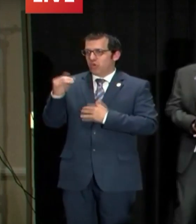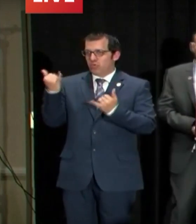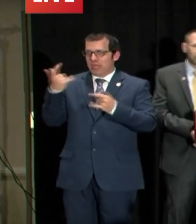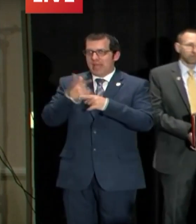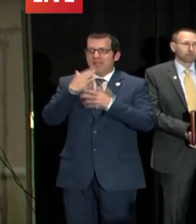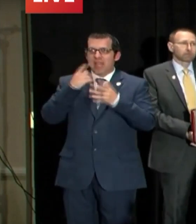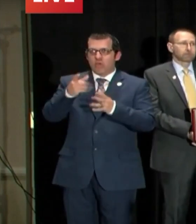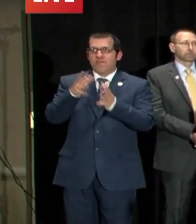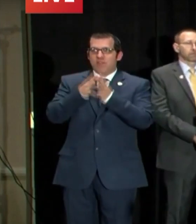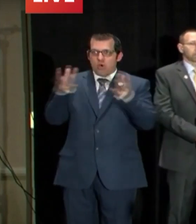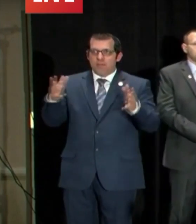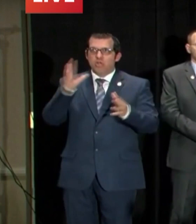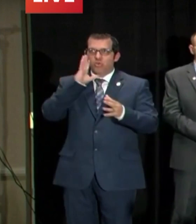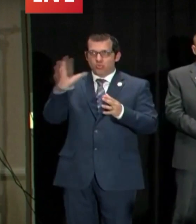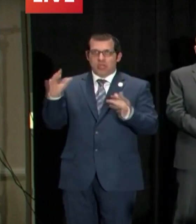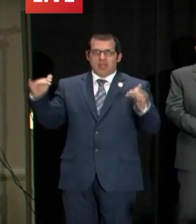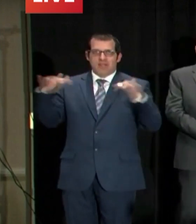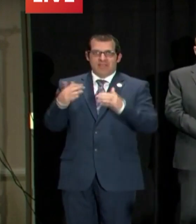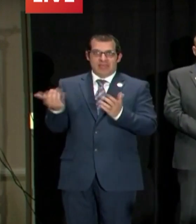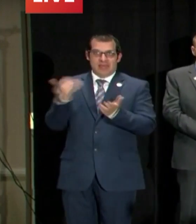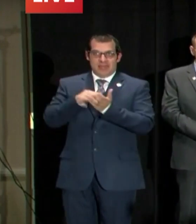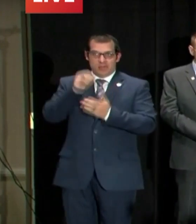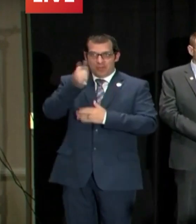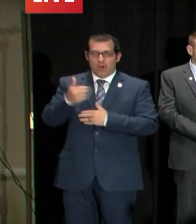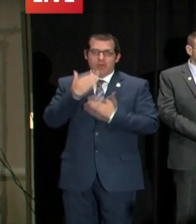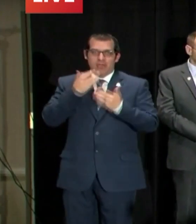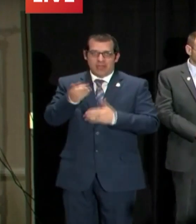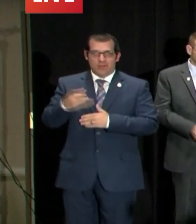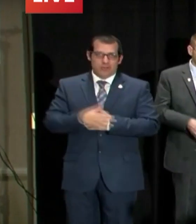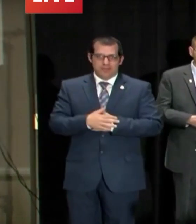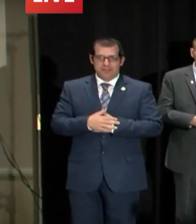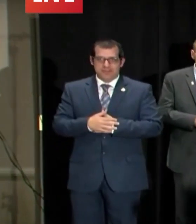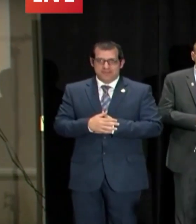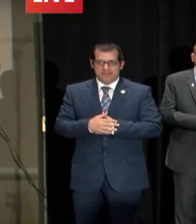much. We'll convene again tomorrow. Thank you.